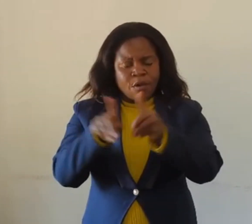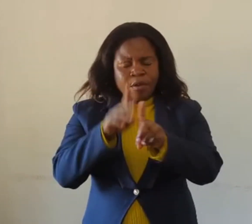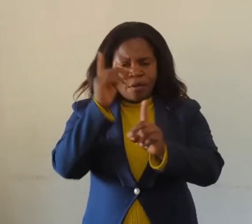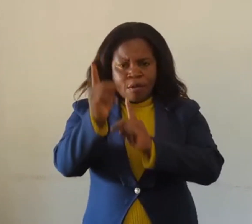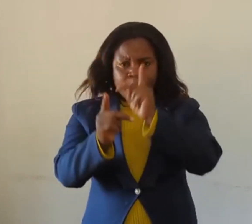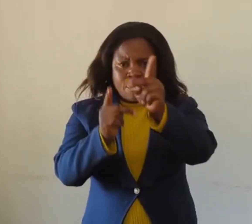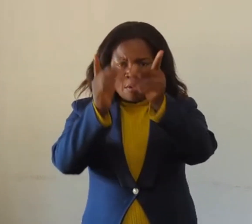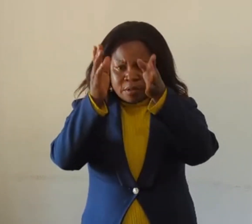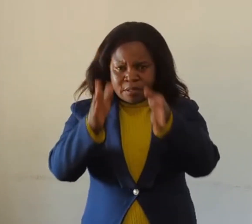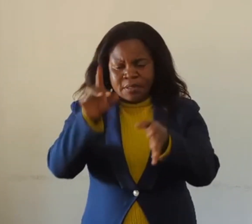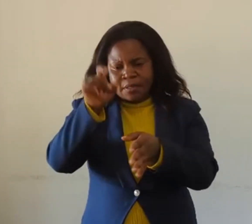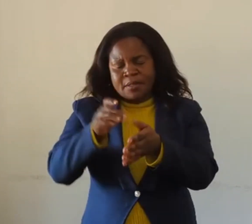law.